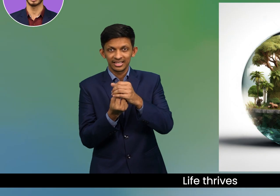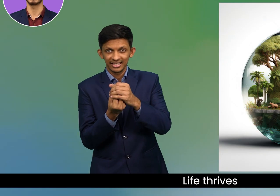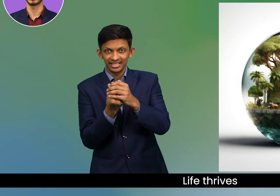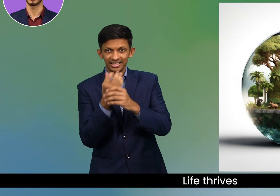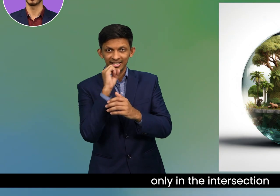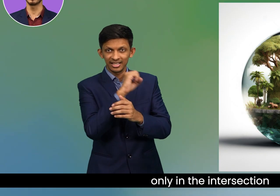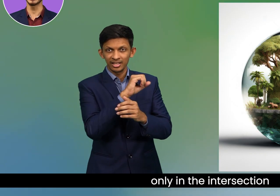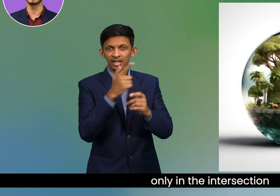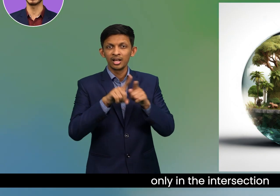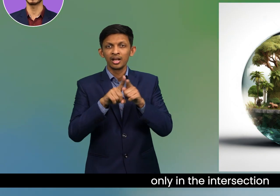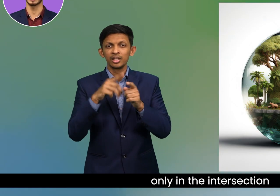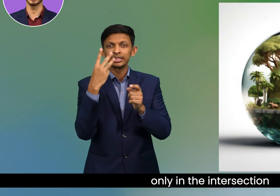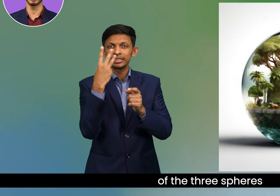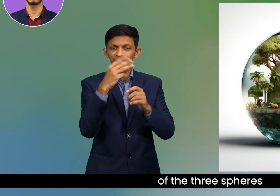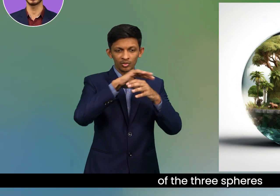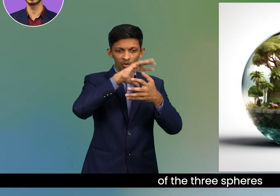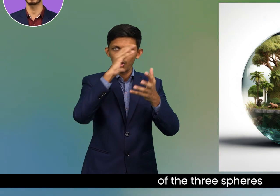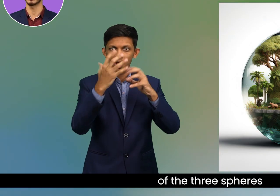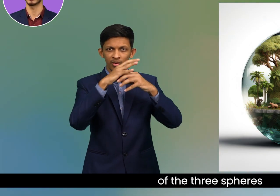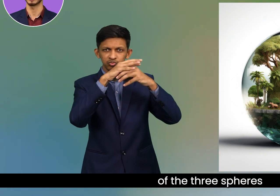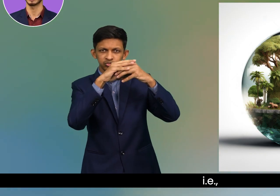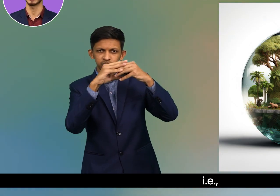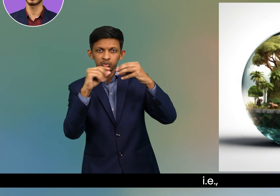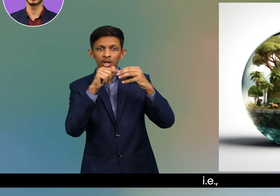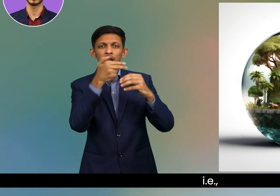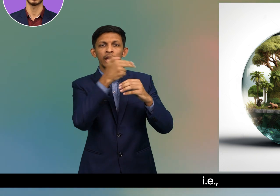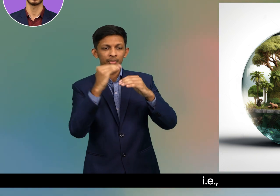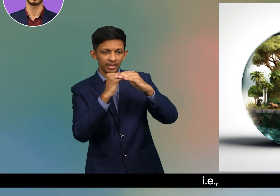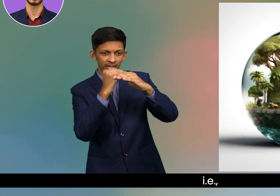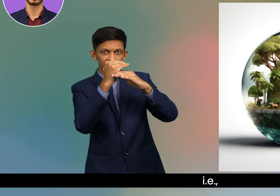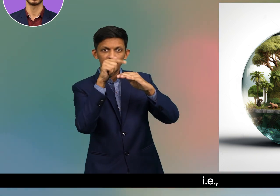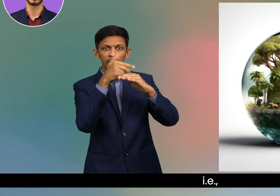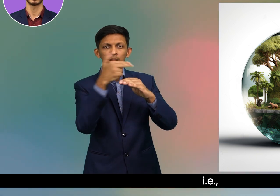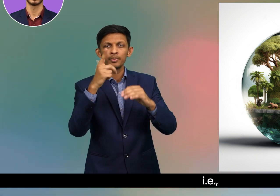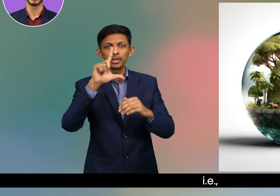Life thrives only in the intersection of three spheres, that is,